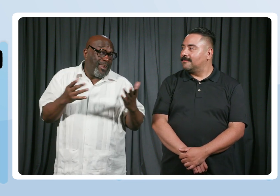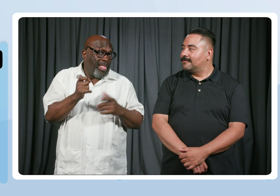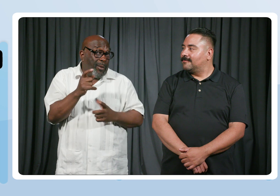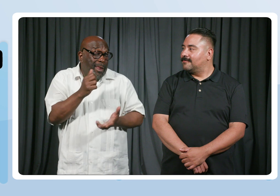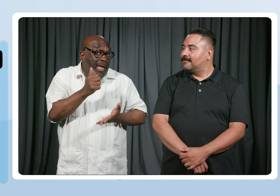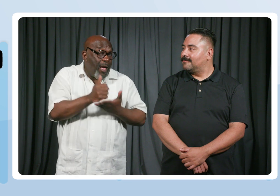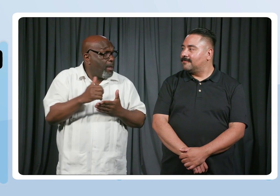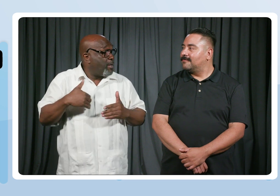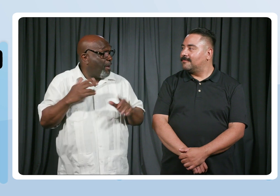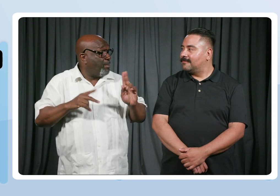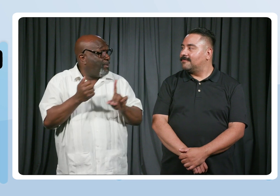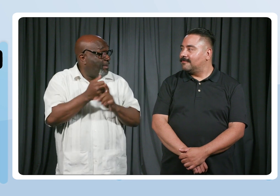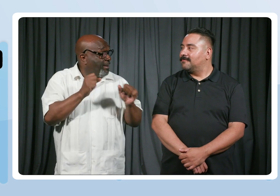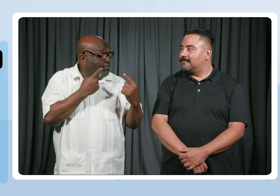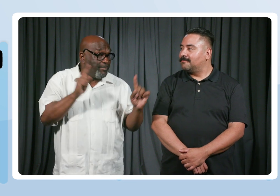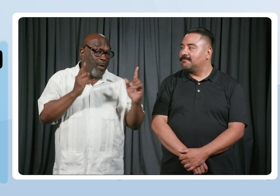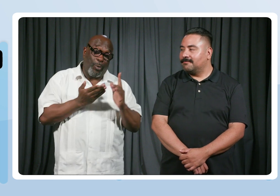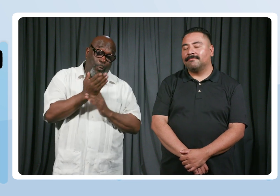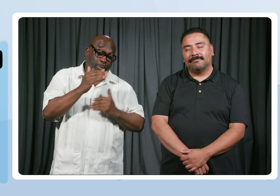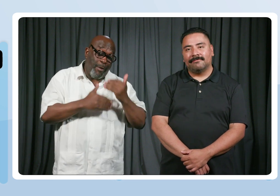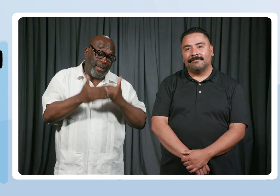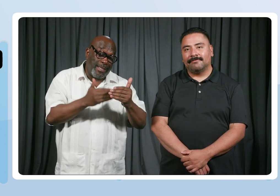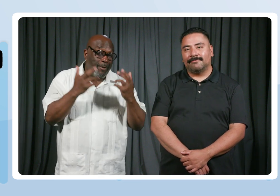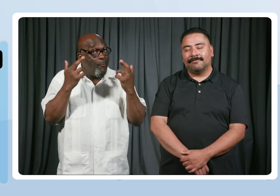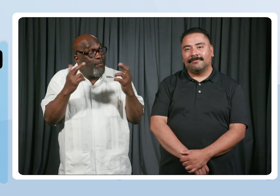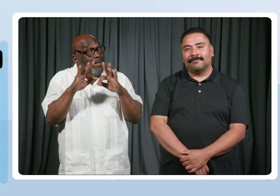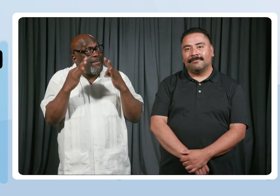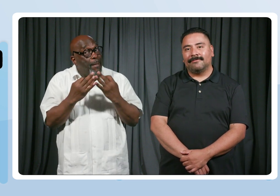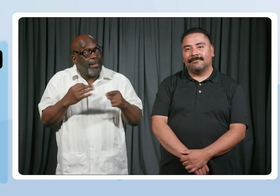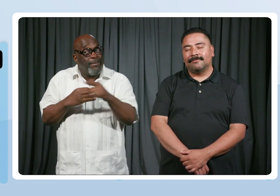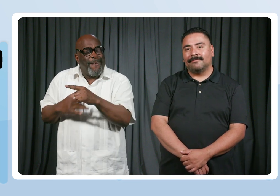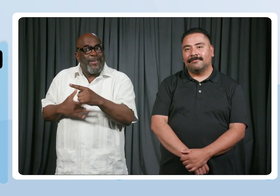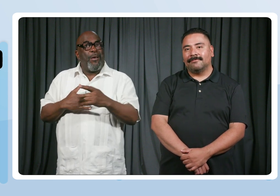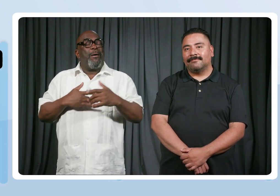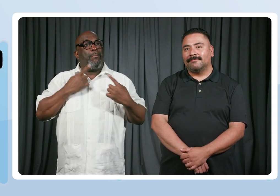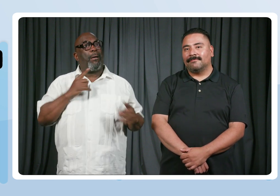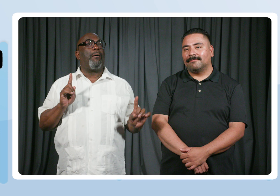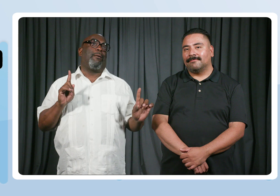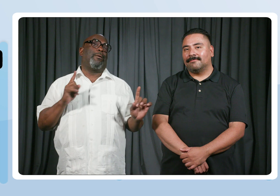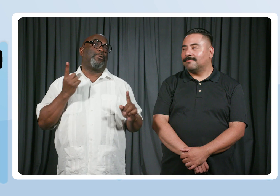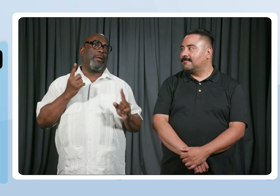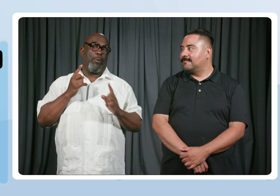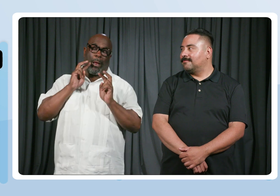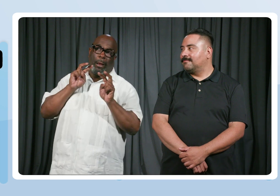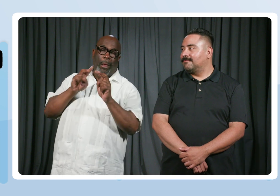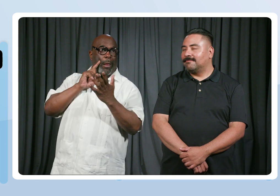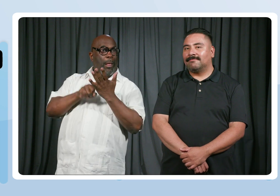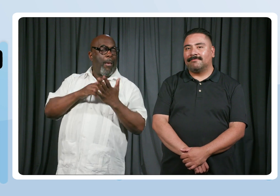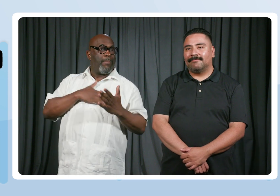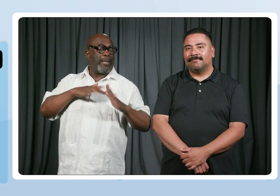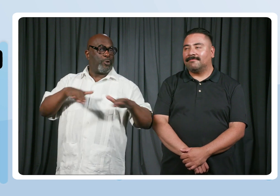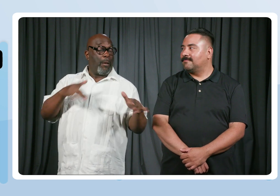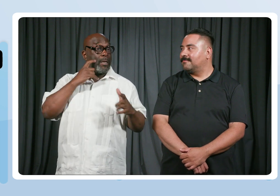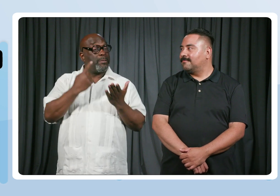young people will be able to get through the process. And hopefully the families felt like their child is being seen, because sometimes people with disabilities